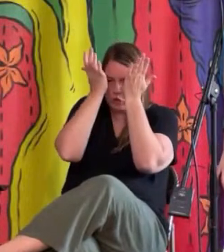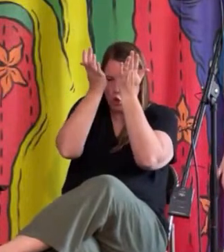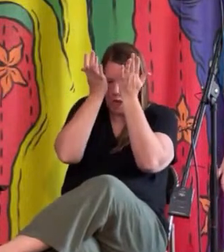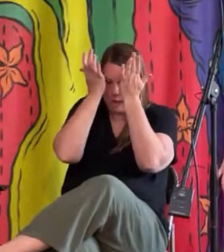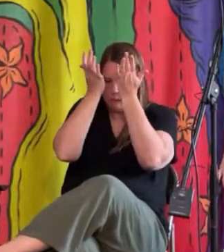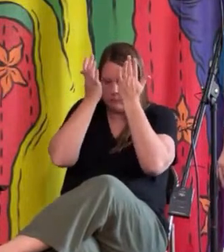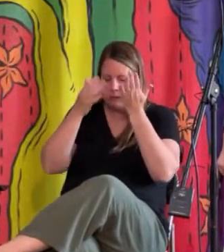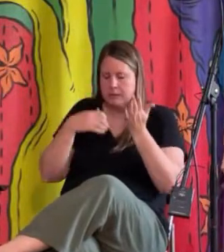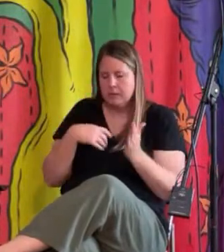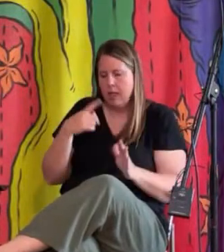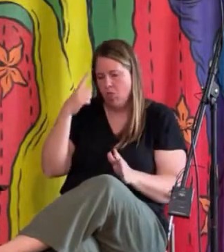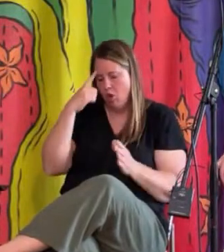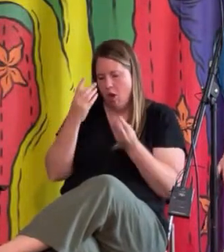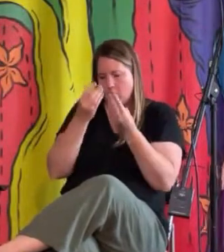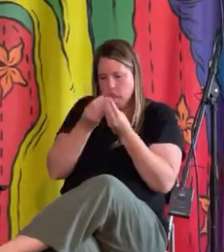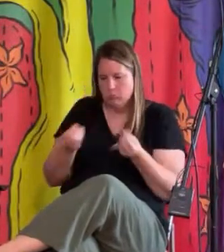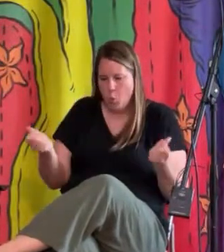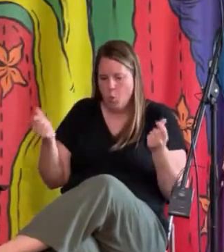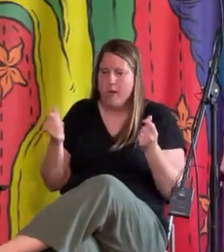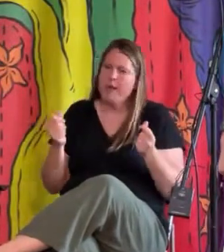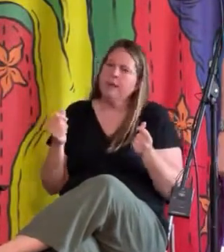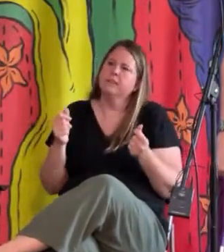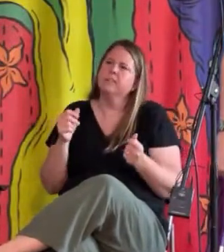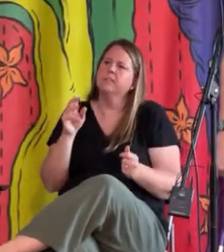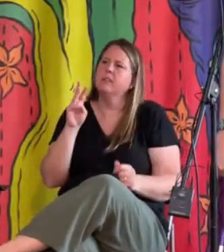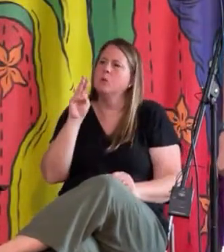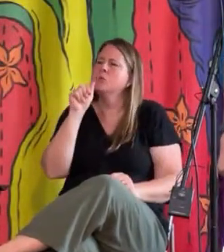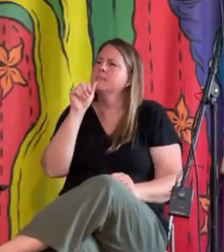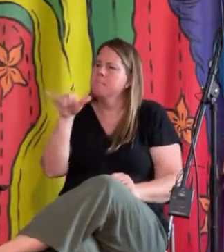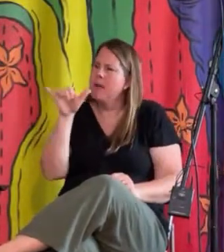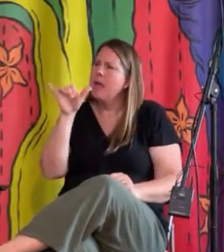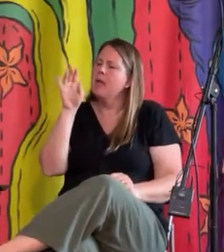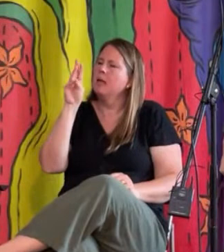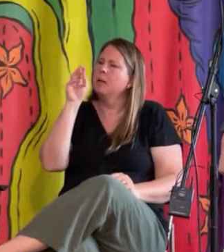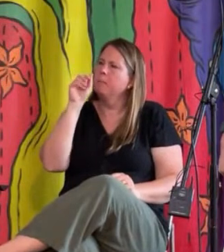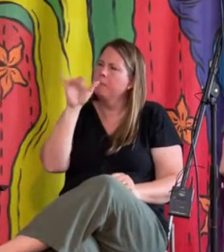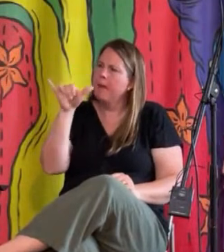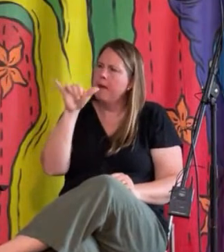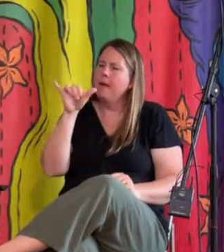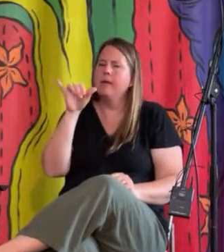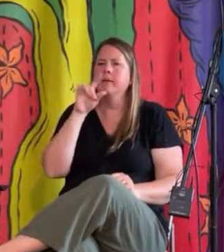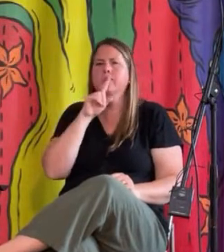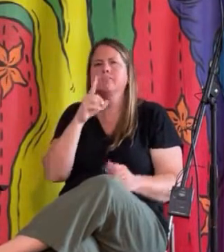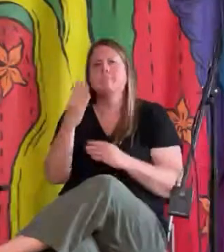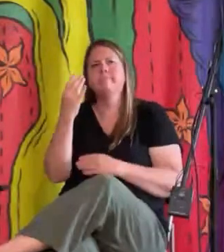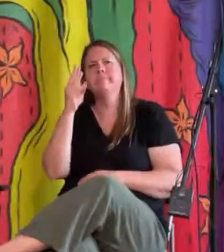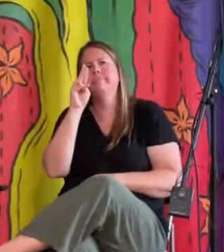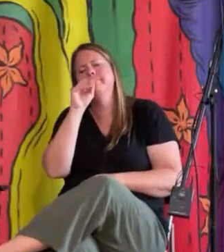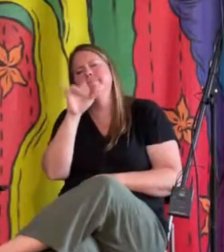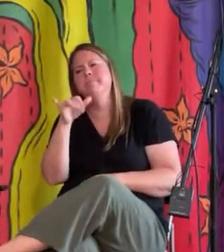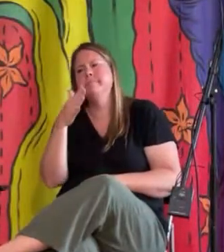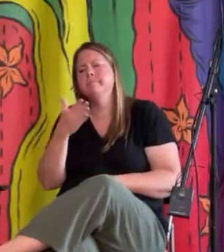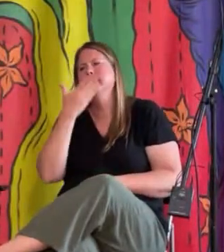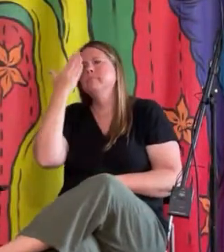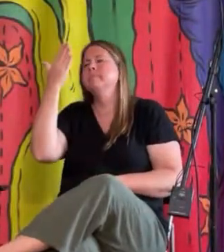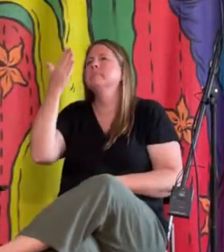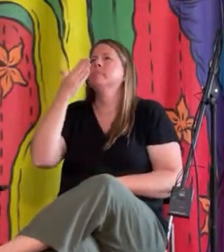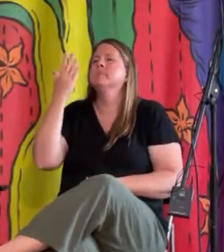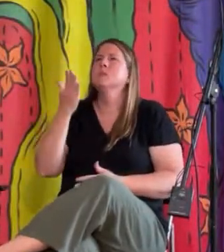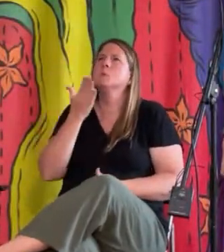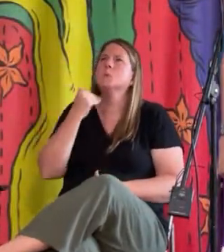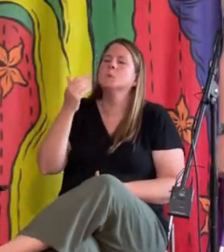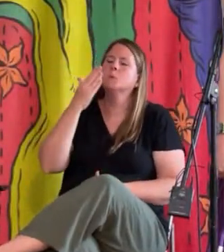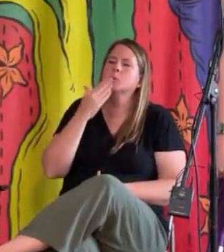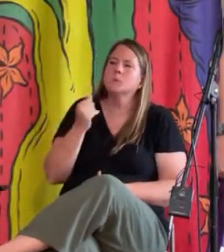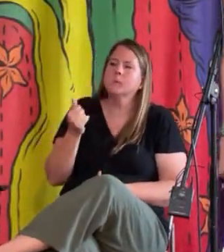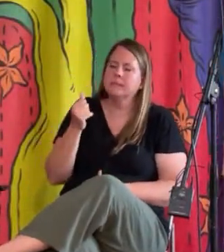thought, away. It was May, it was May, it was May, and the air was sweet with pine and island